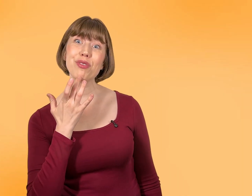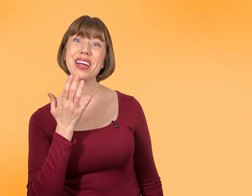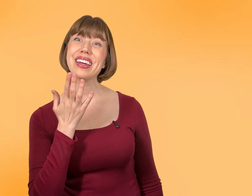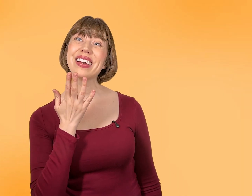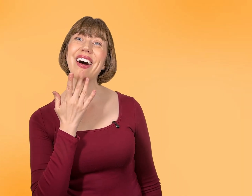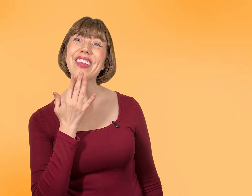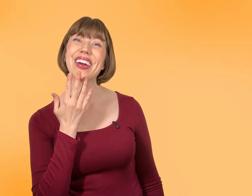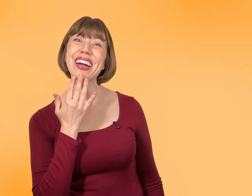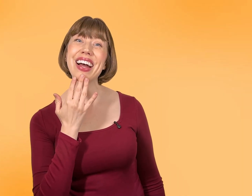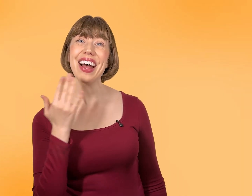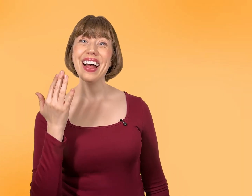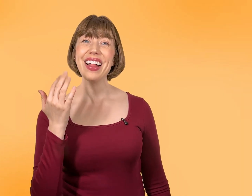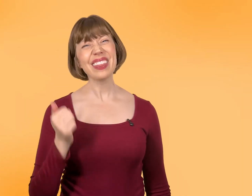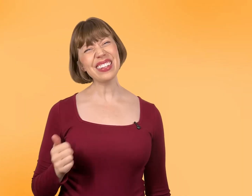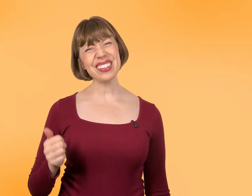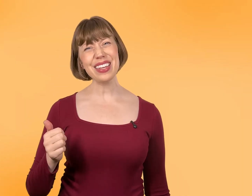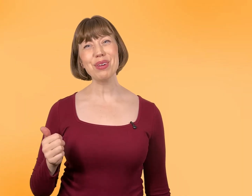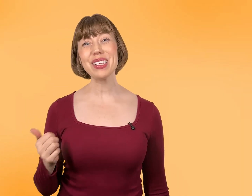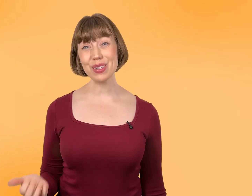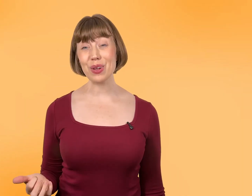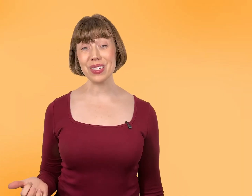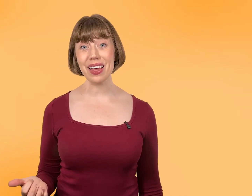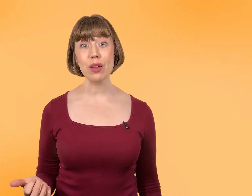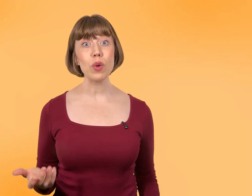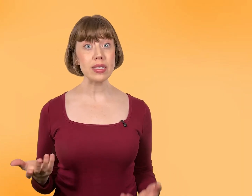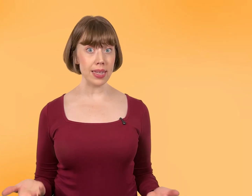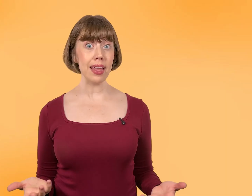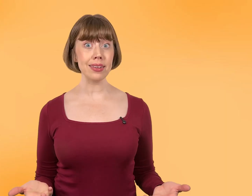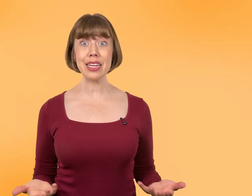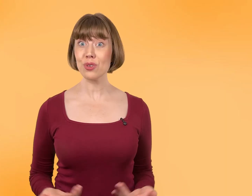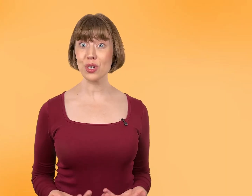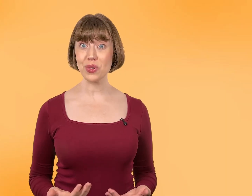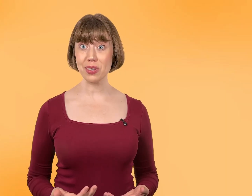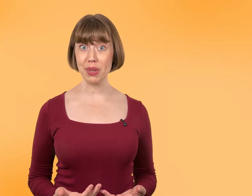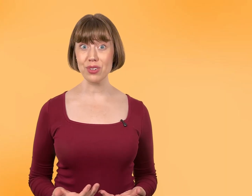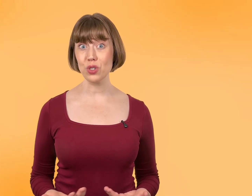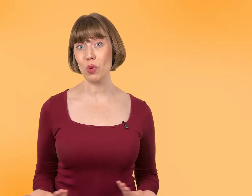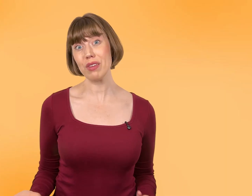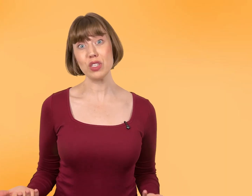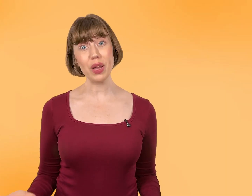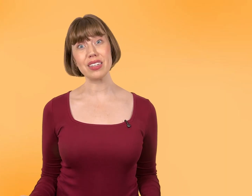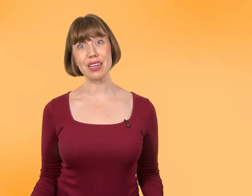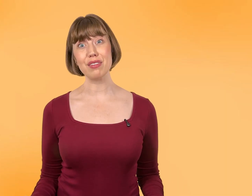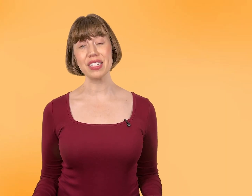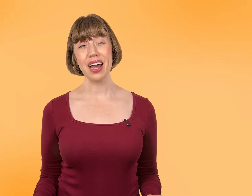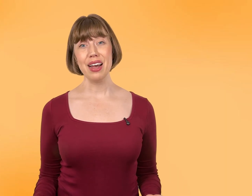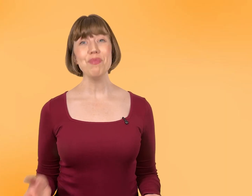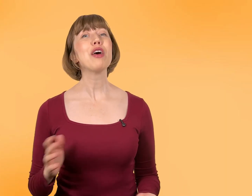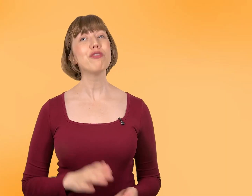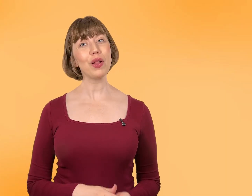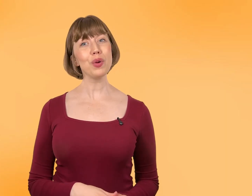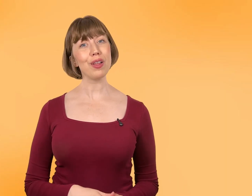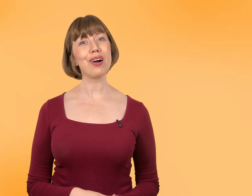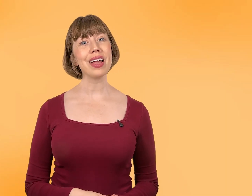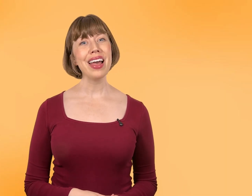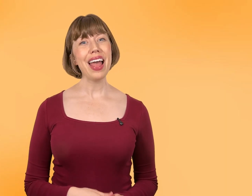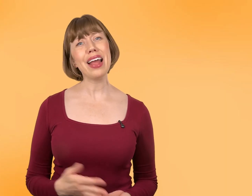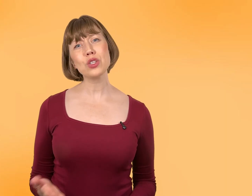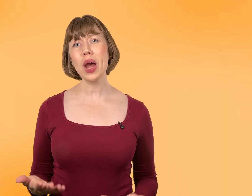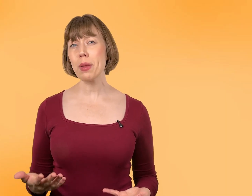favorite color. Let's see what this looks like when Zane introduces me to one of his relatives. Follow along and try to